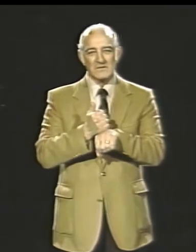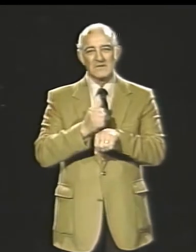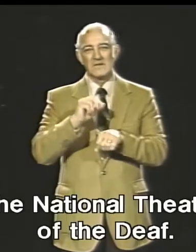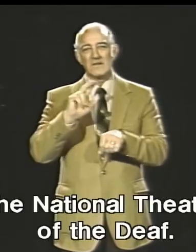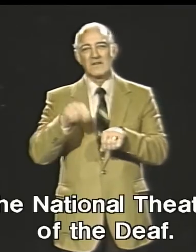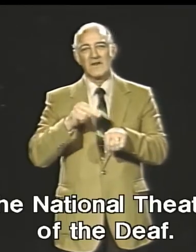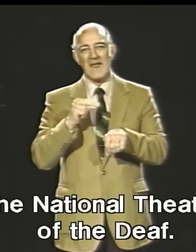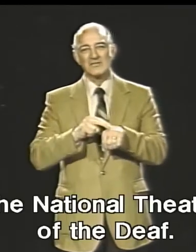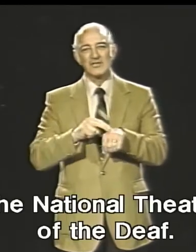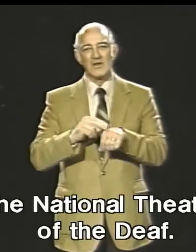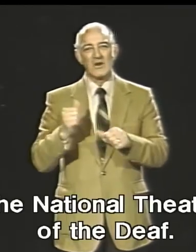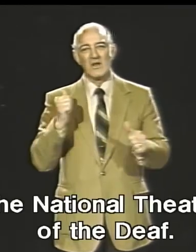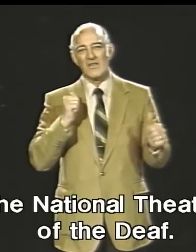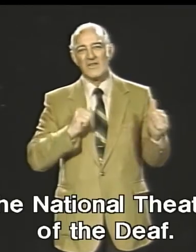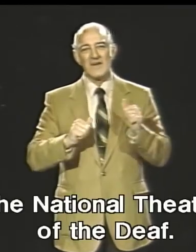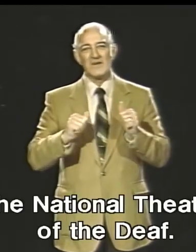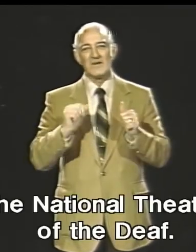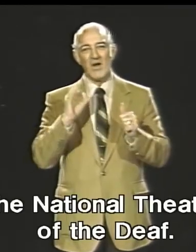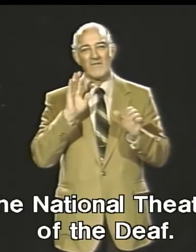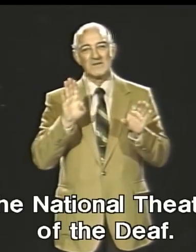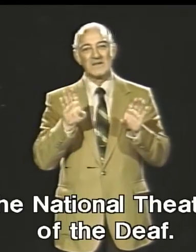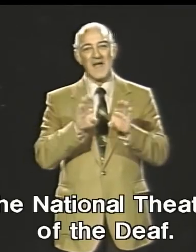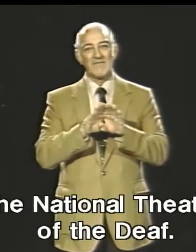I helped to found the National Theater of the Deaf.